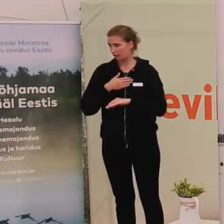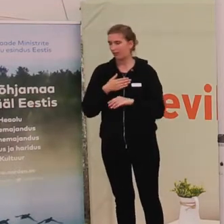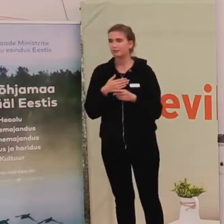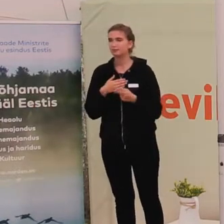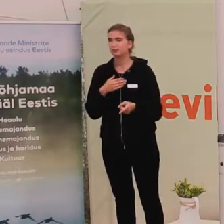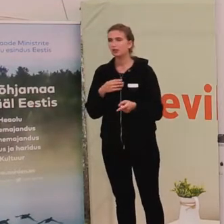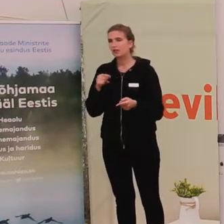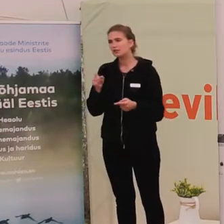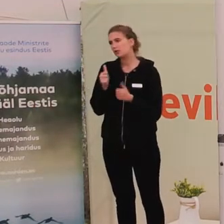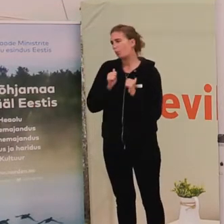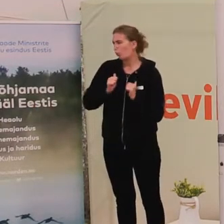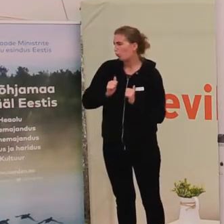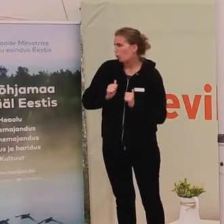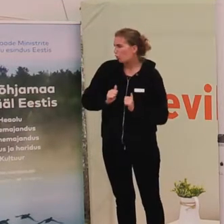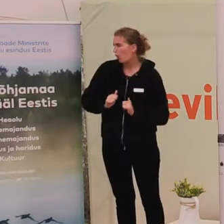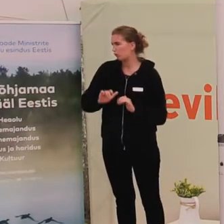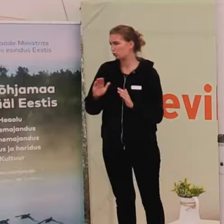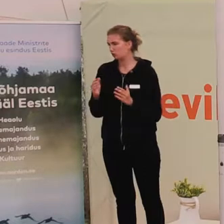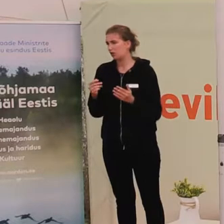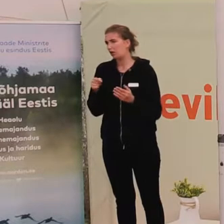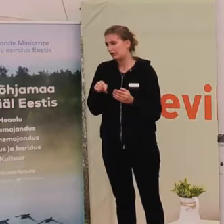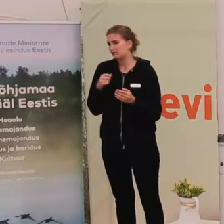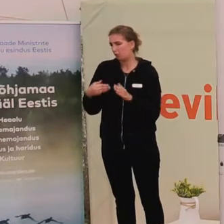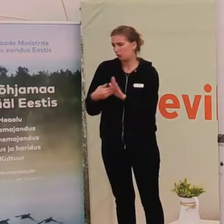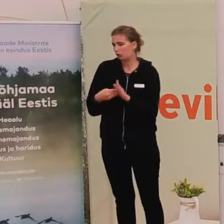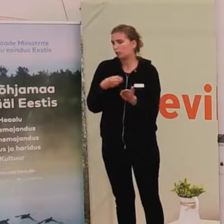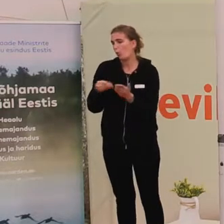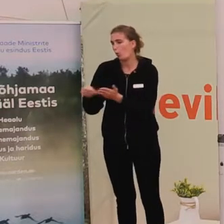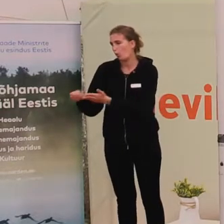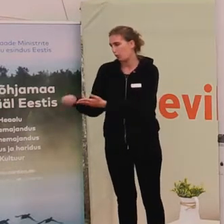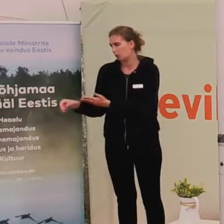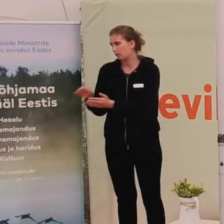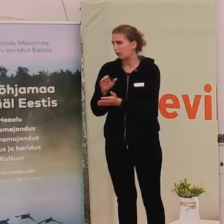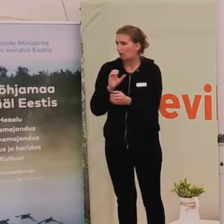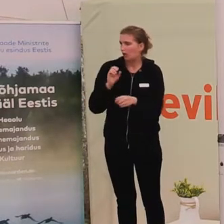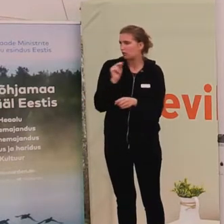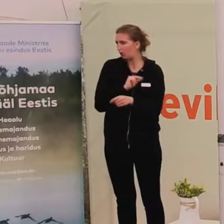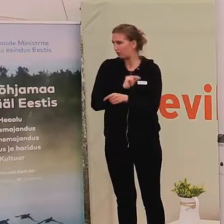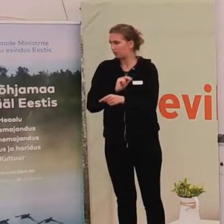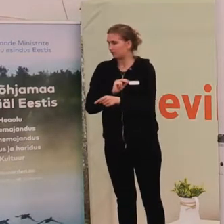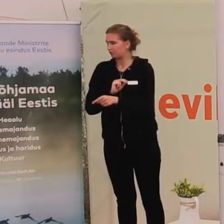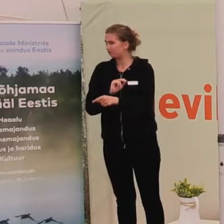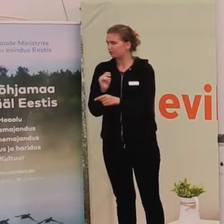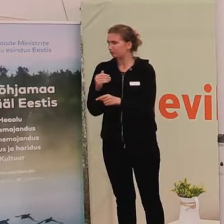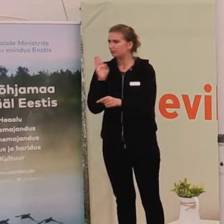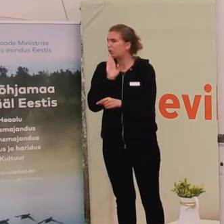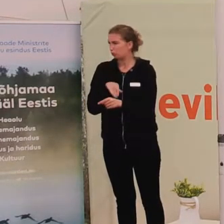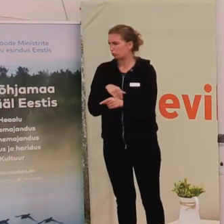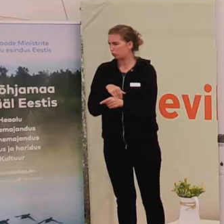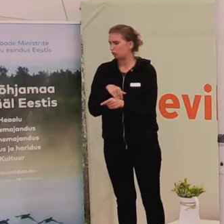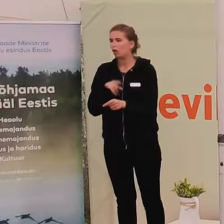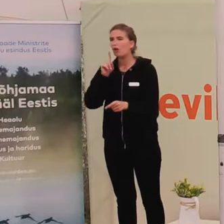the convenience that triggers us to consume that much, I doubt it. I would add